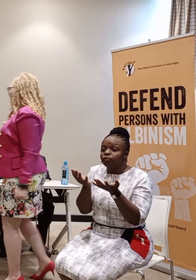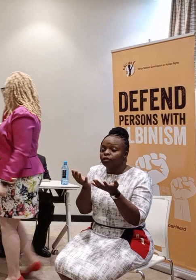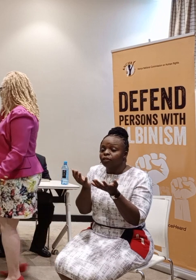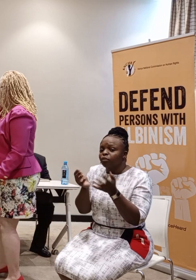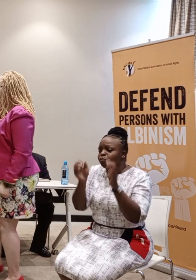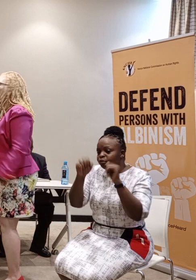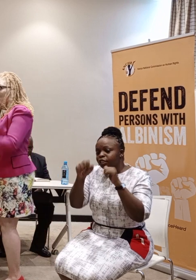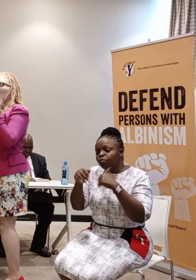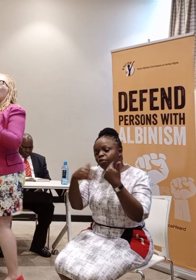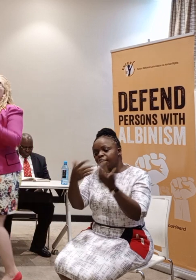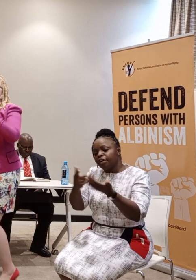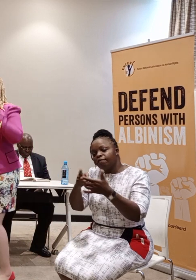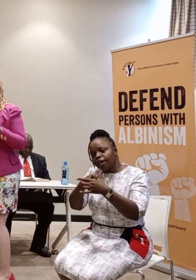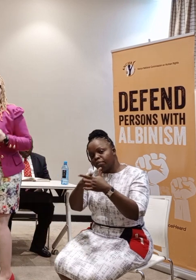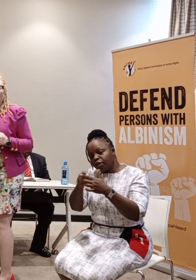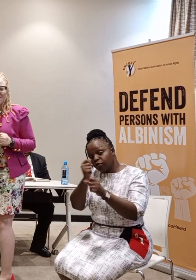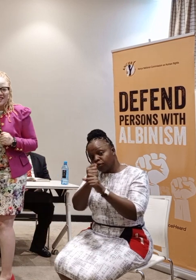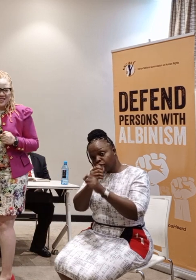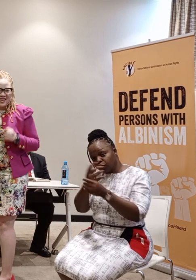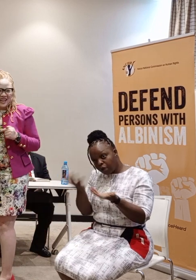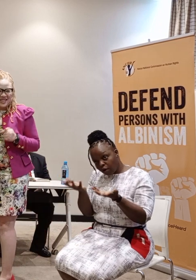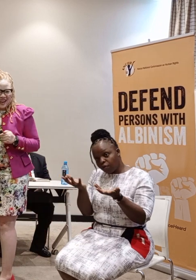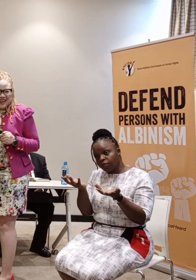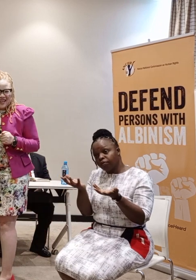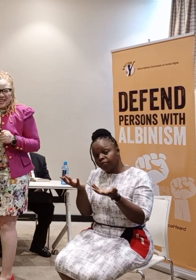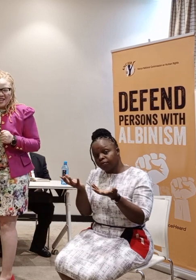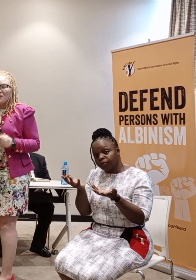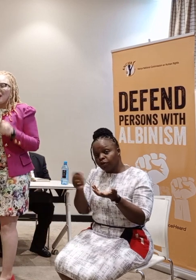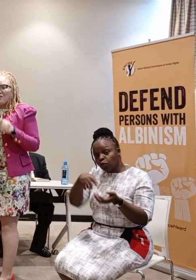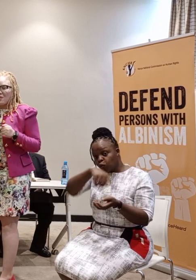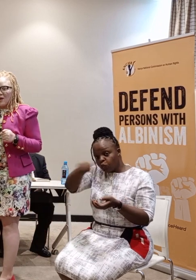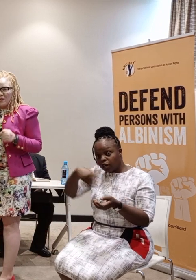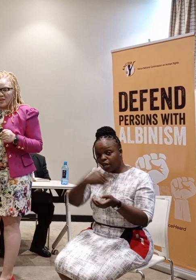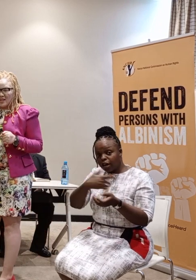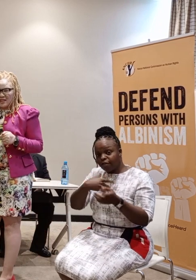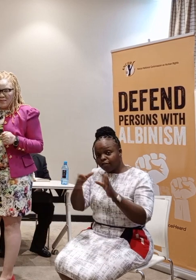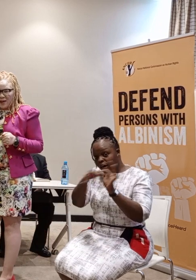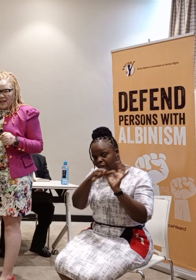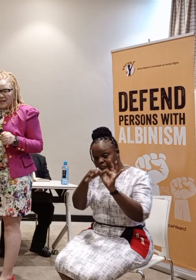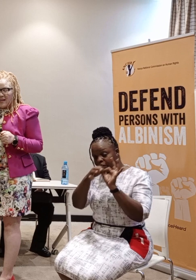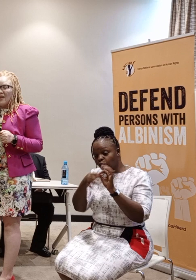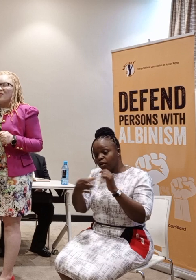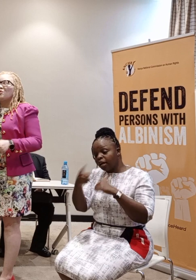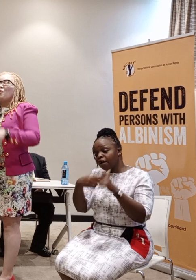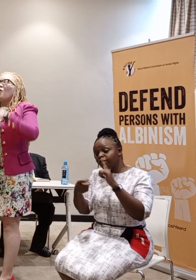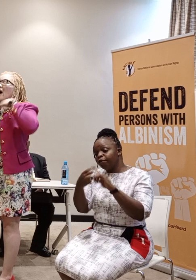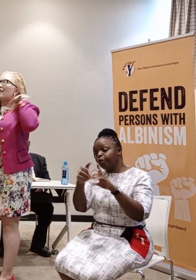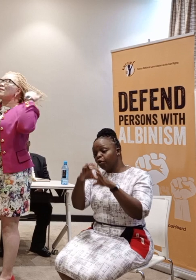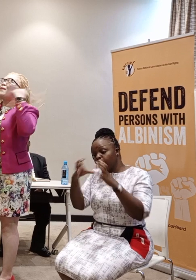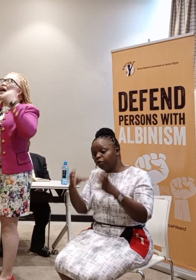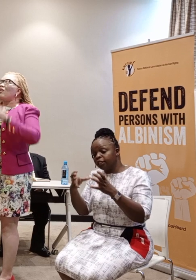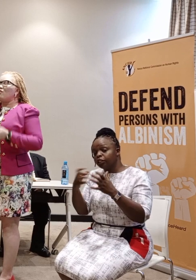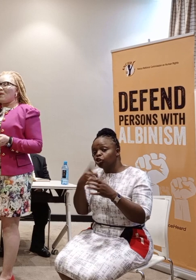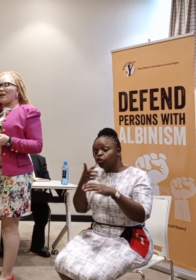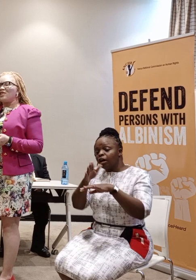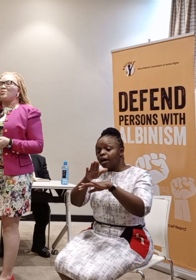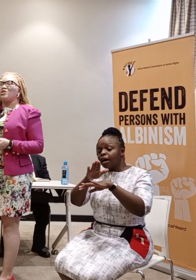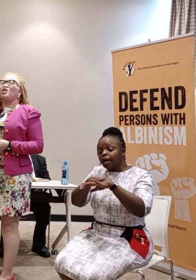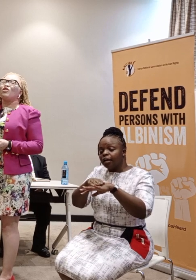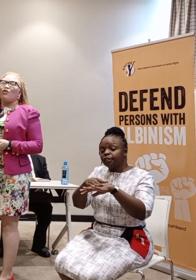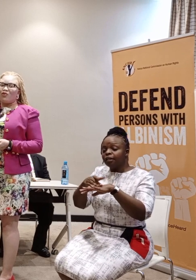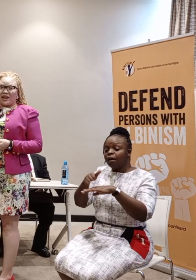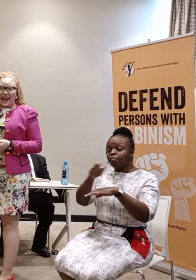job? No, you know, we are cultured. Let us start there. So we come from a community somewhere. So at the back of our